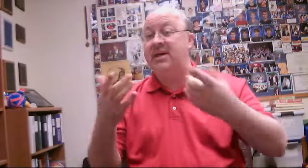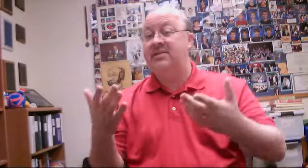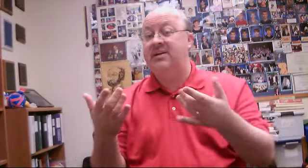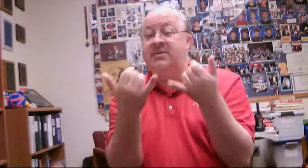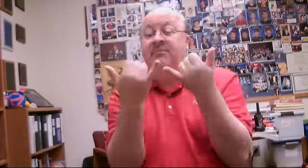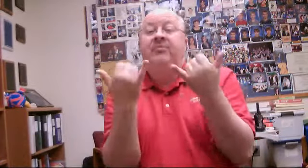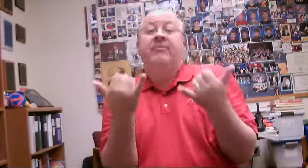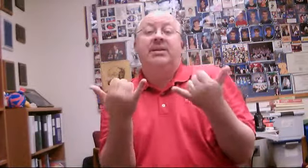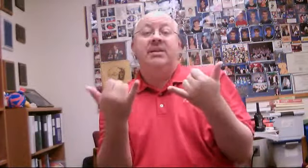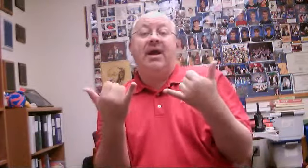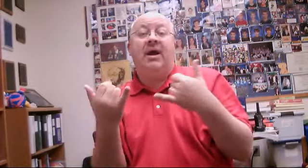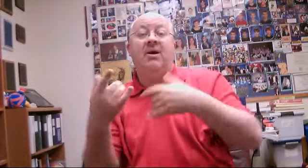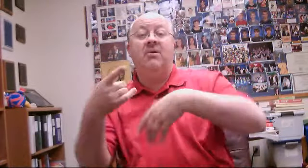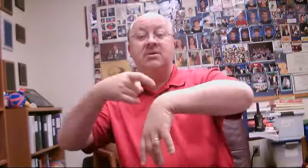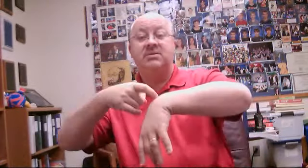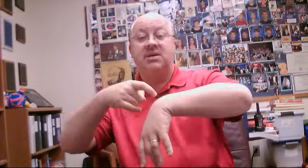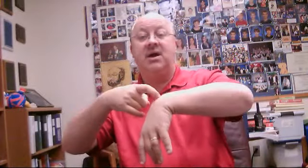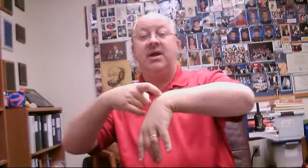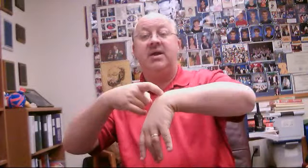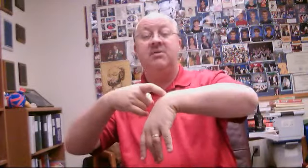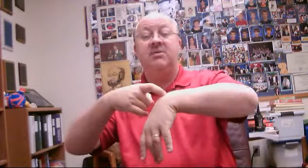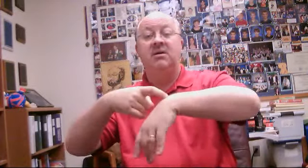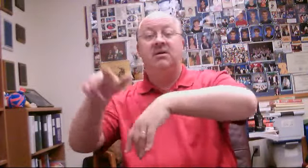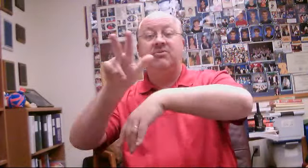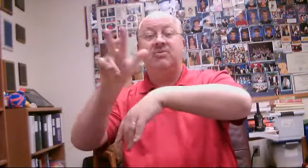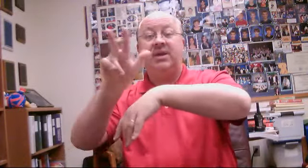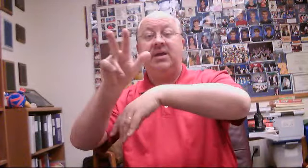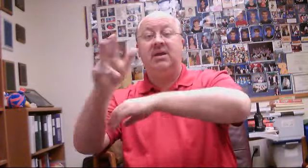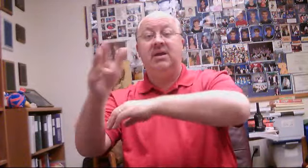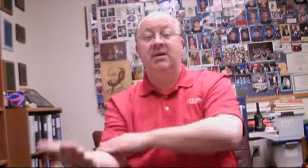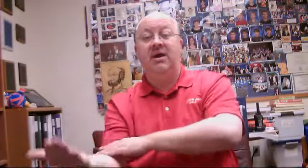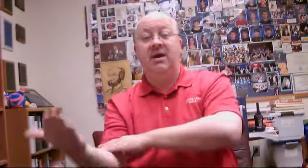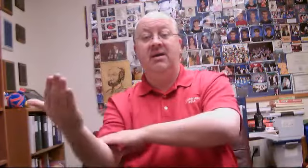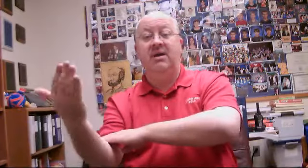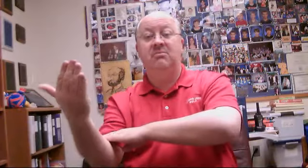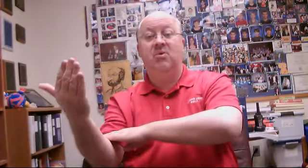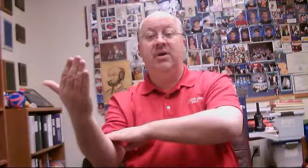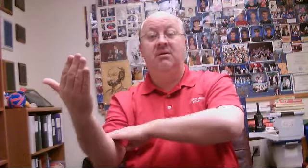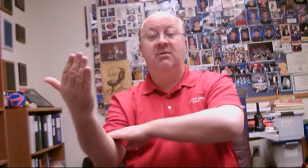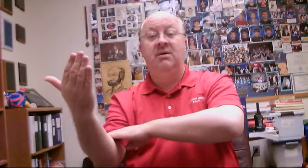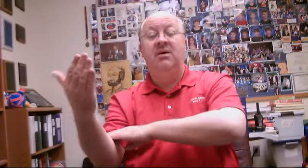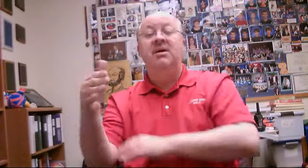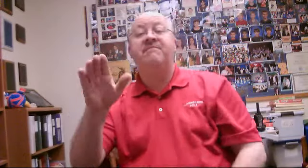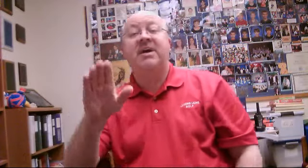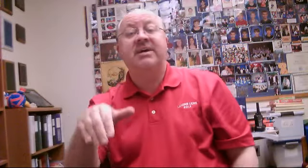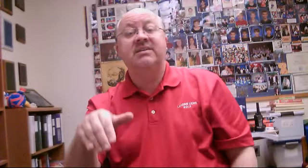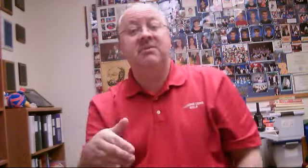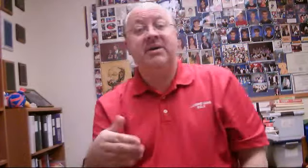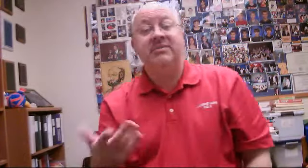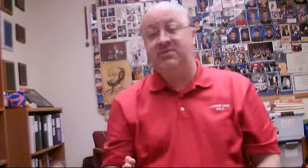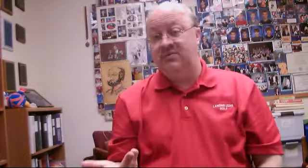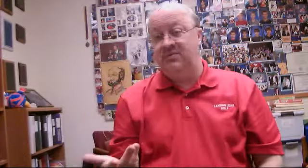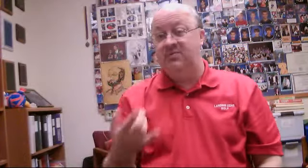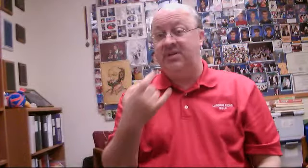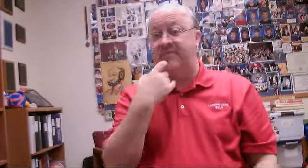this. Now, time, 3 in the morning. In fact, some of my students would even